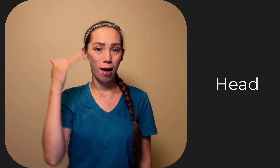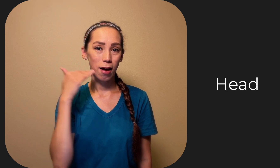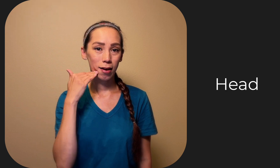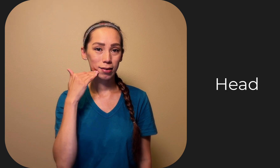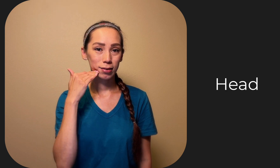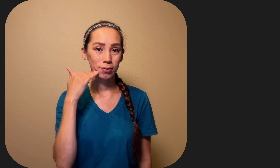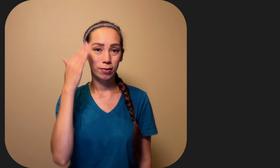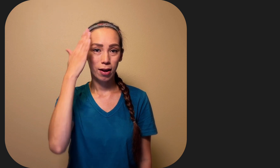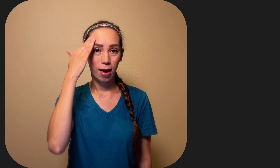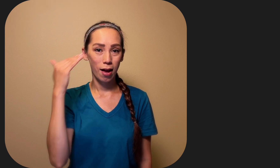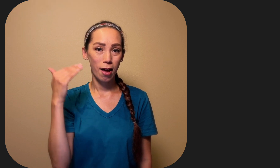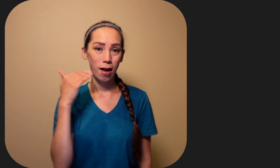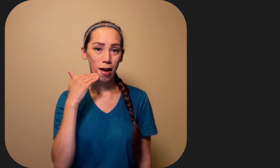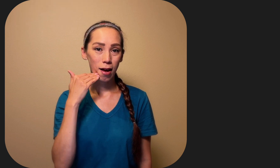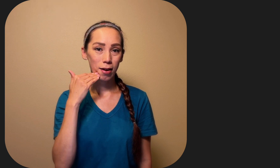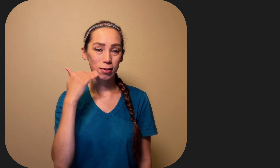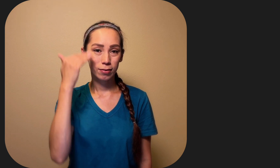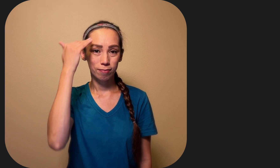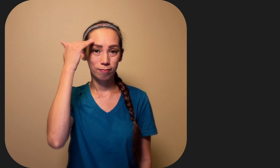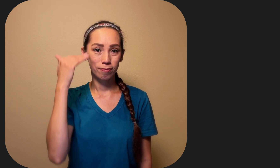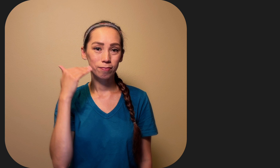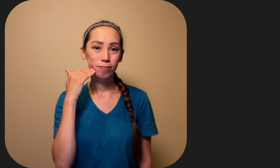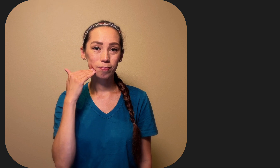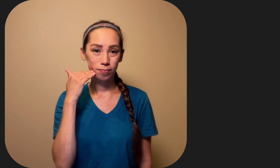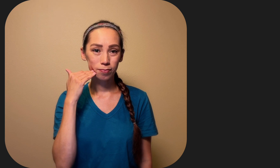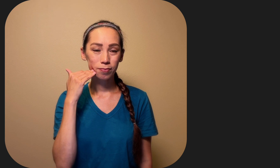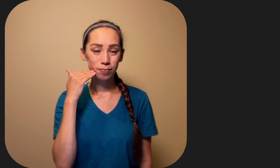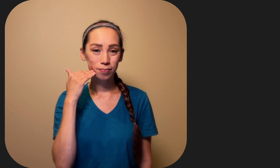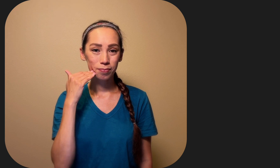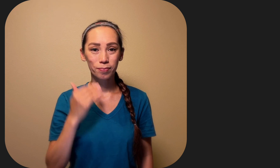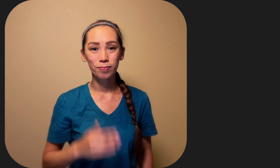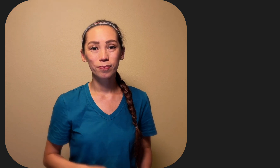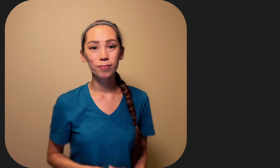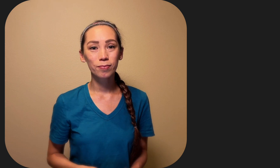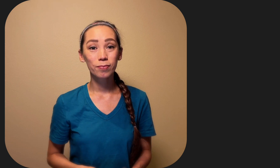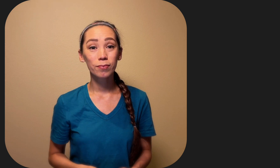and you would just tap from your forehead to your chin or at the side of your jaw.